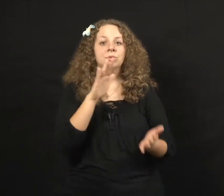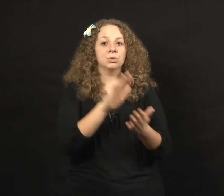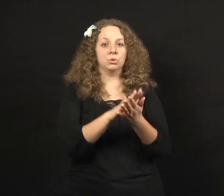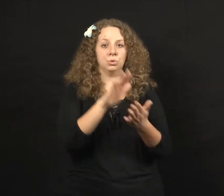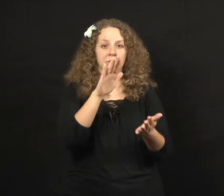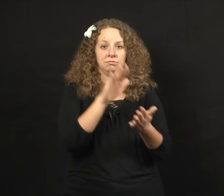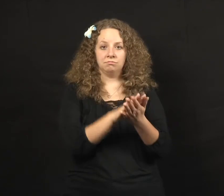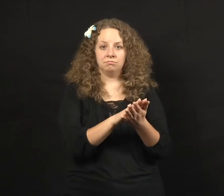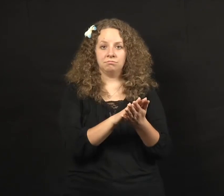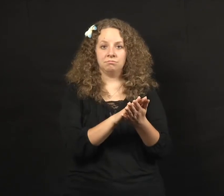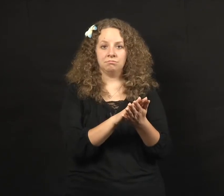School.